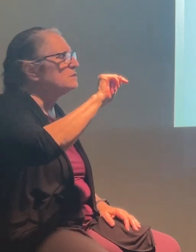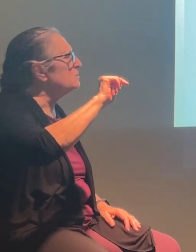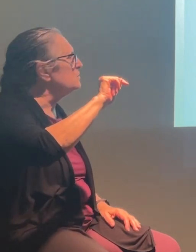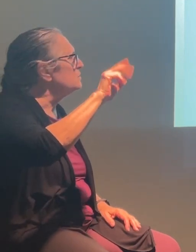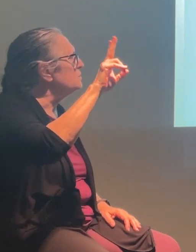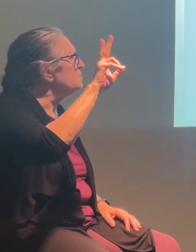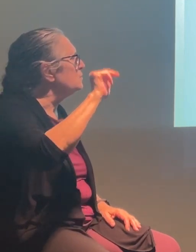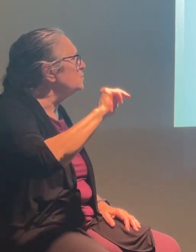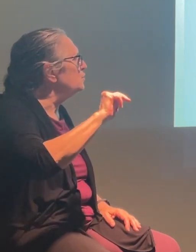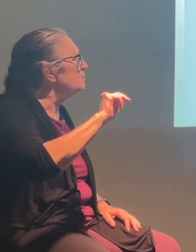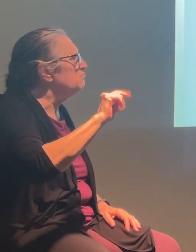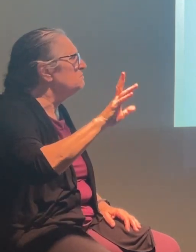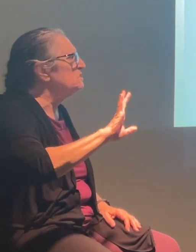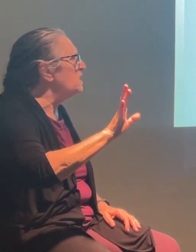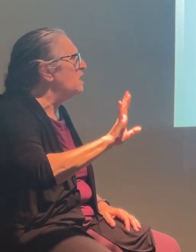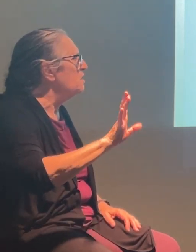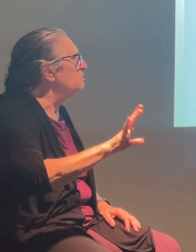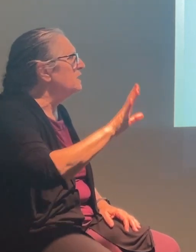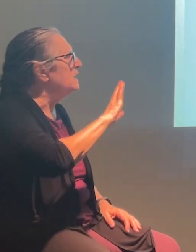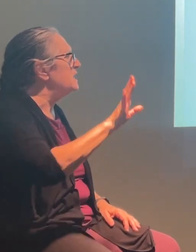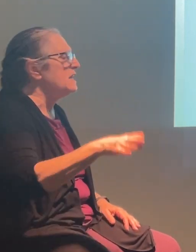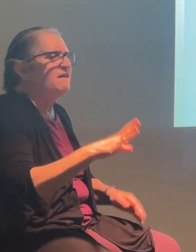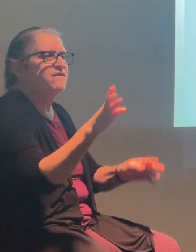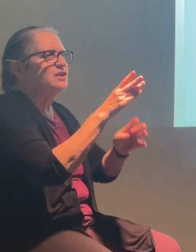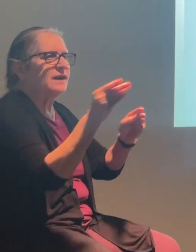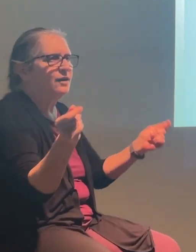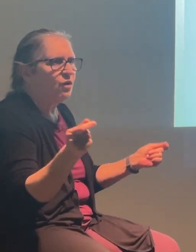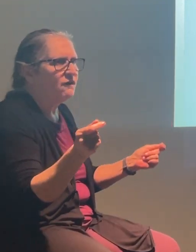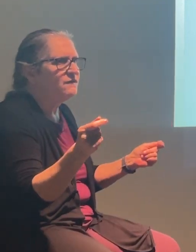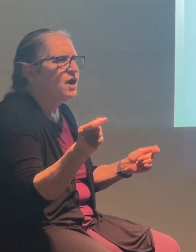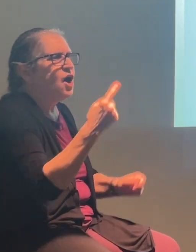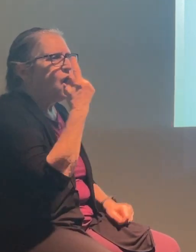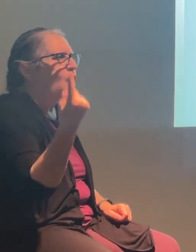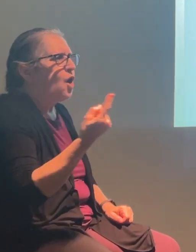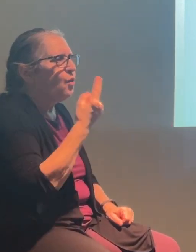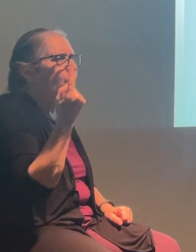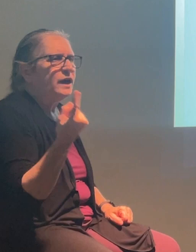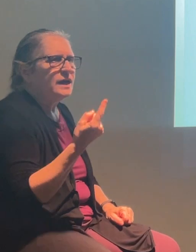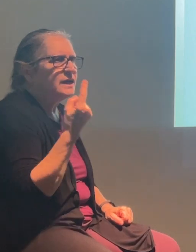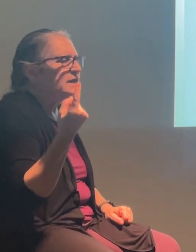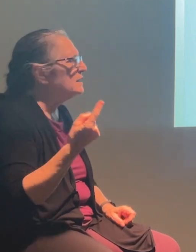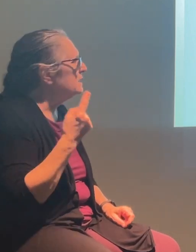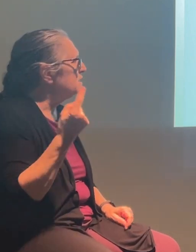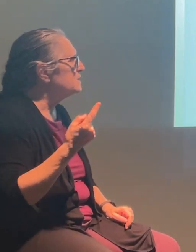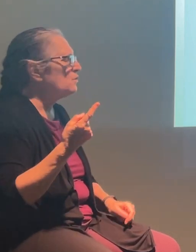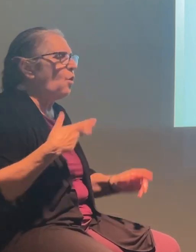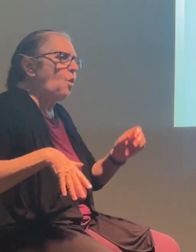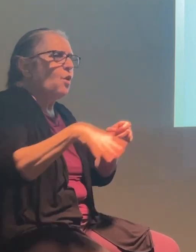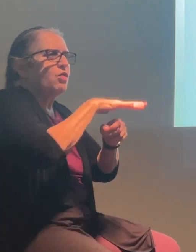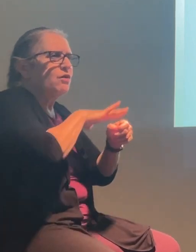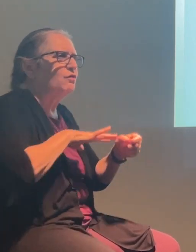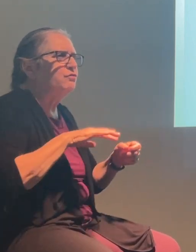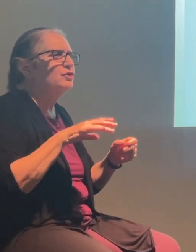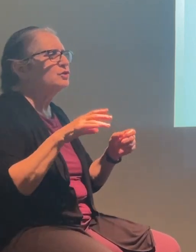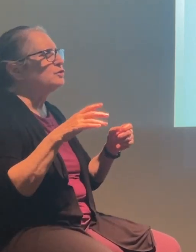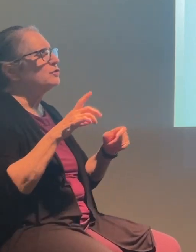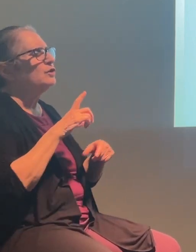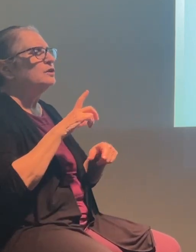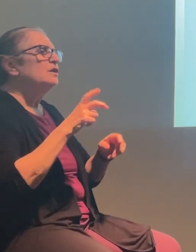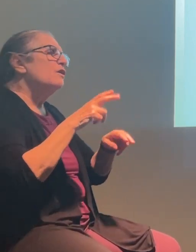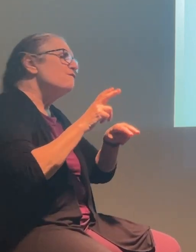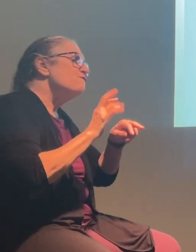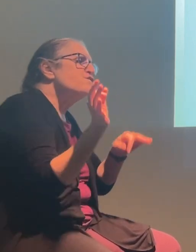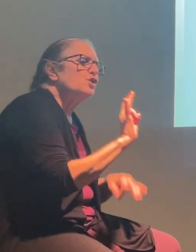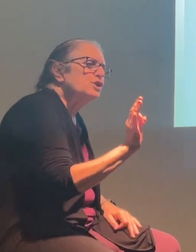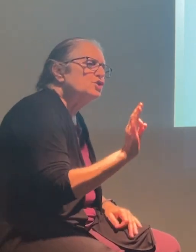Napoleon's campaign in Egypt, it never died off. It was always around, like all over furnishings, jewelry, and so forth